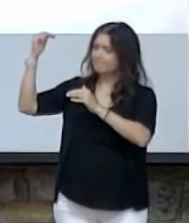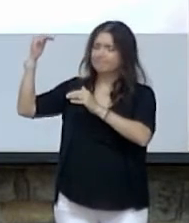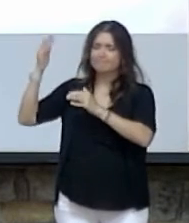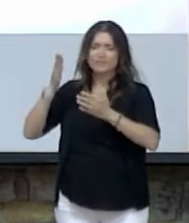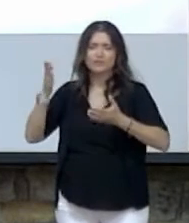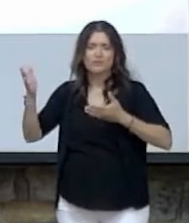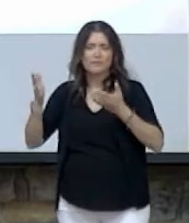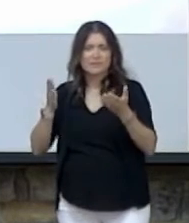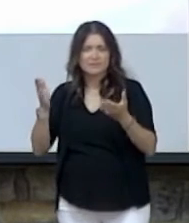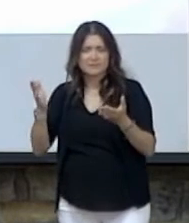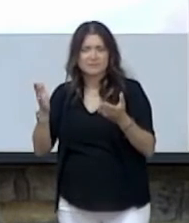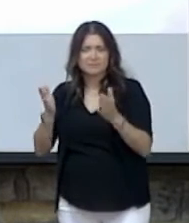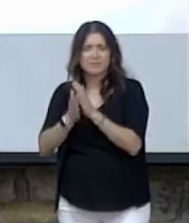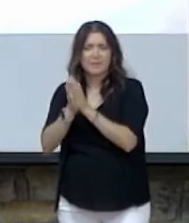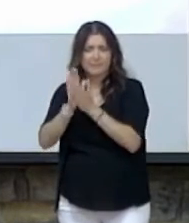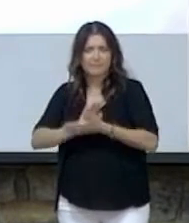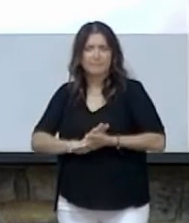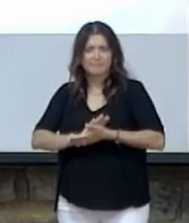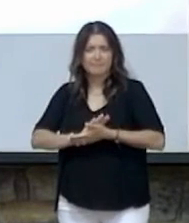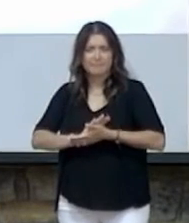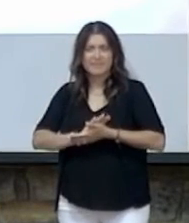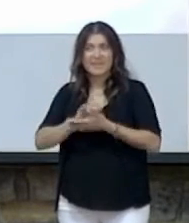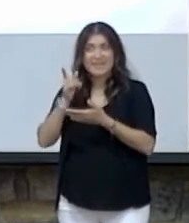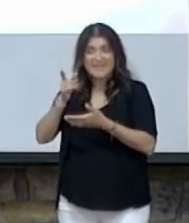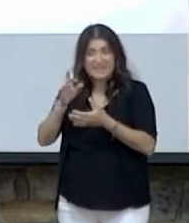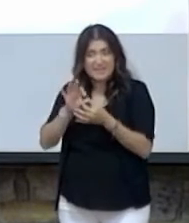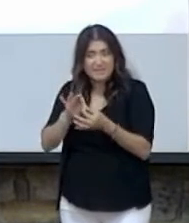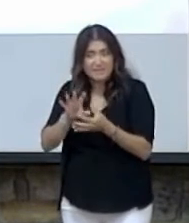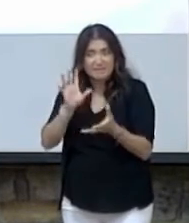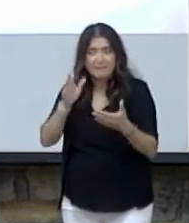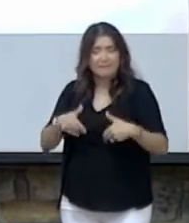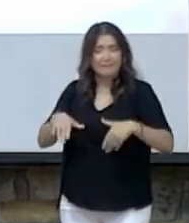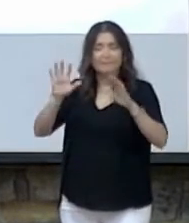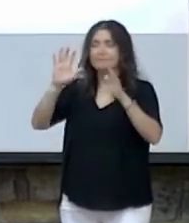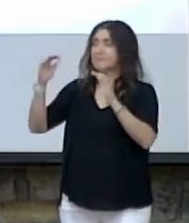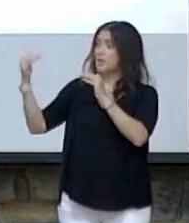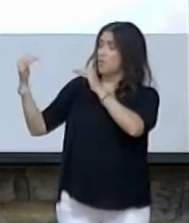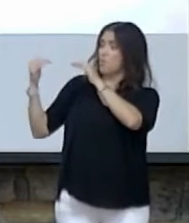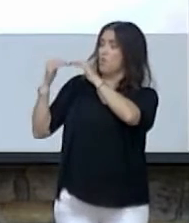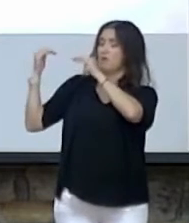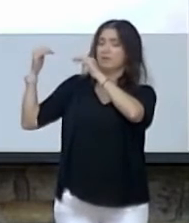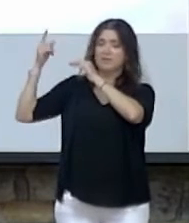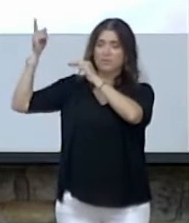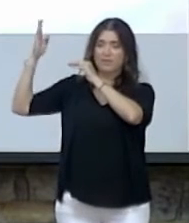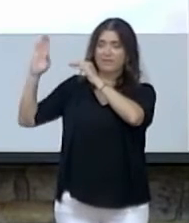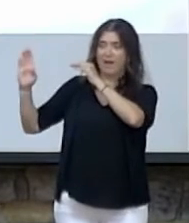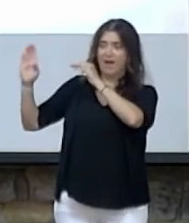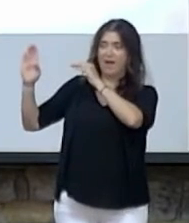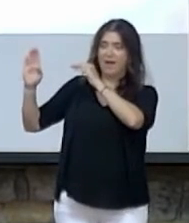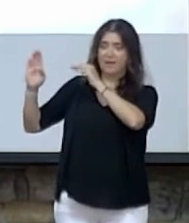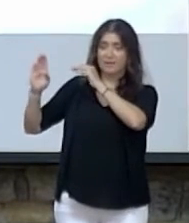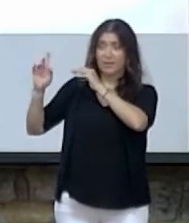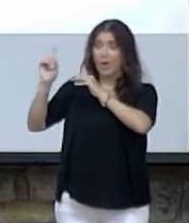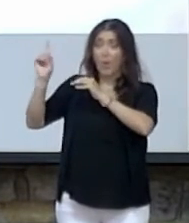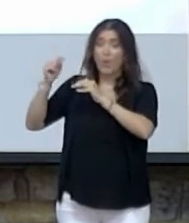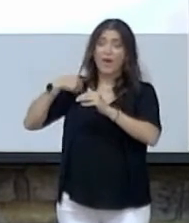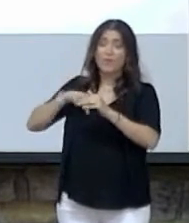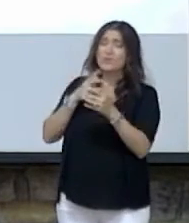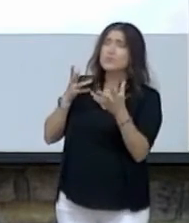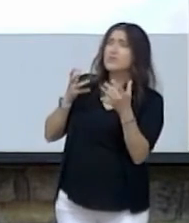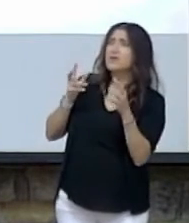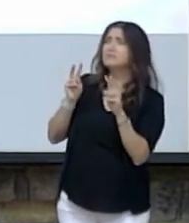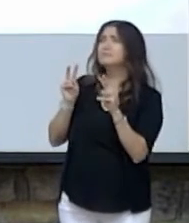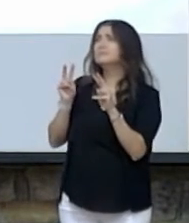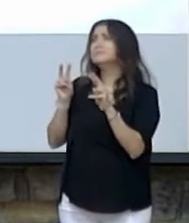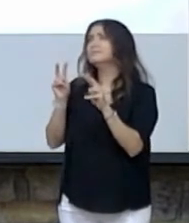He let go of equality with God, existence in the very place that you and I long for, that we're striving to